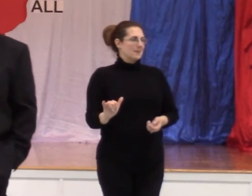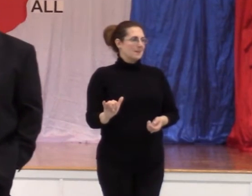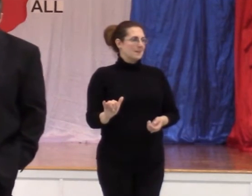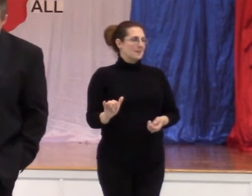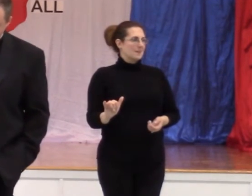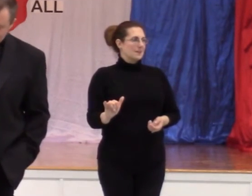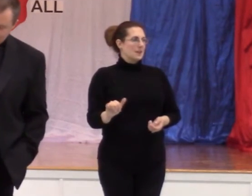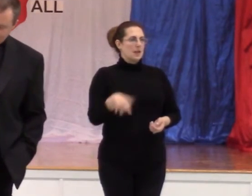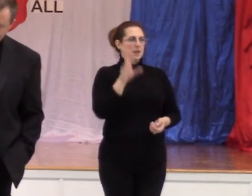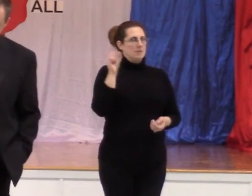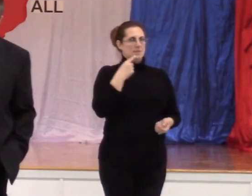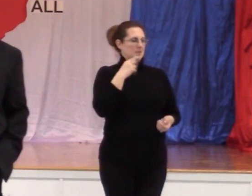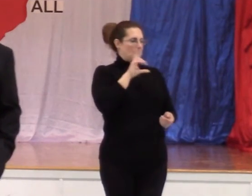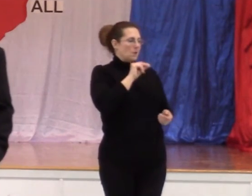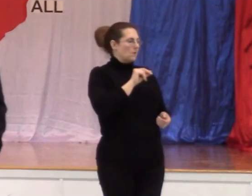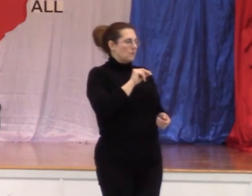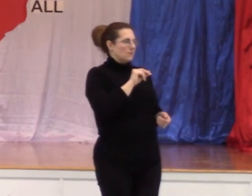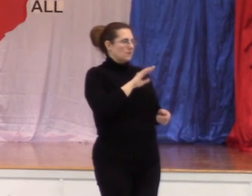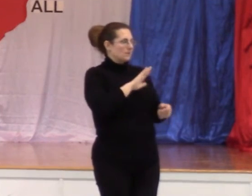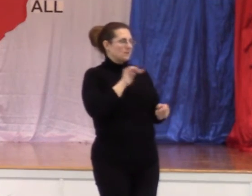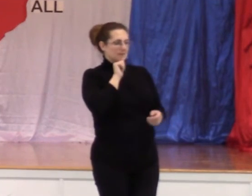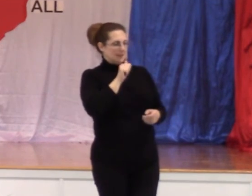And that is condemned there.